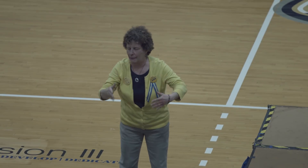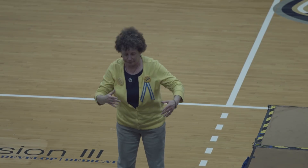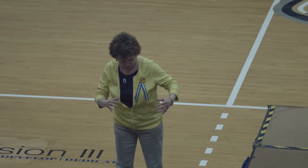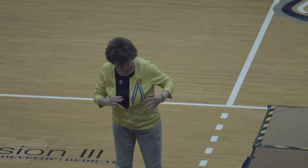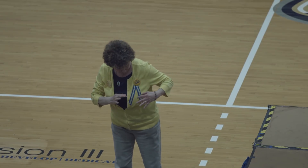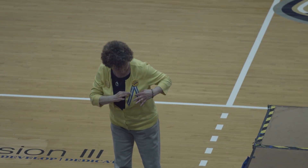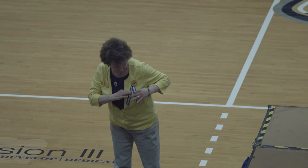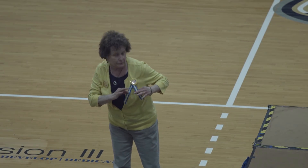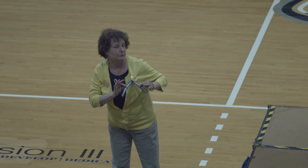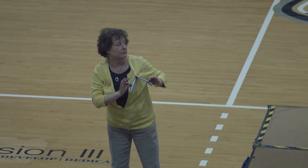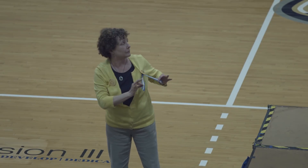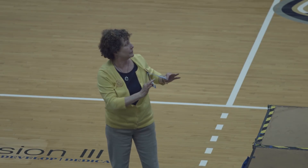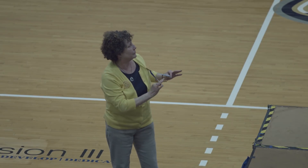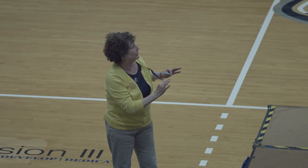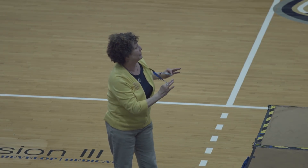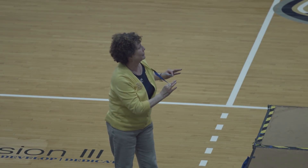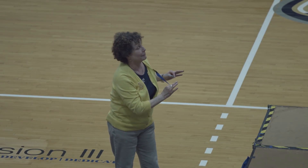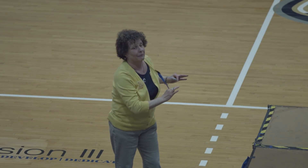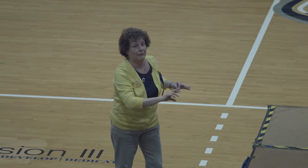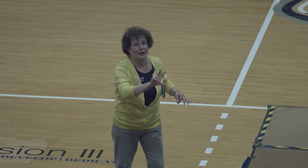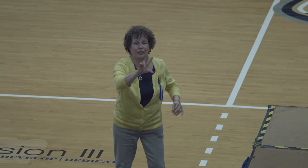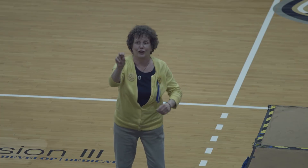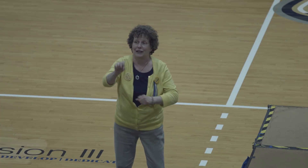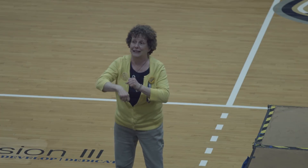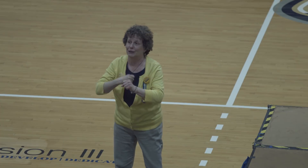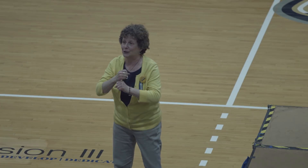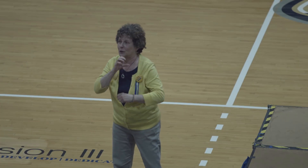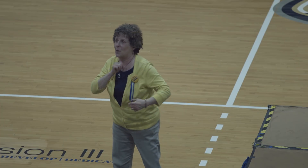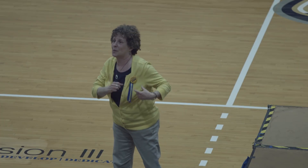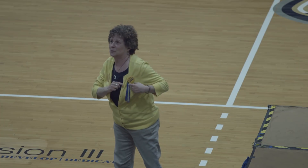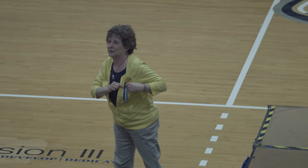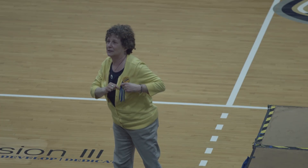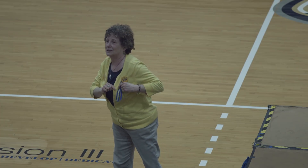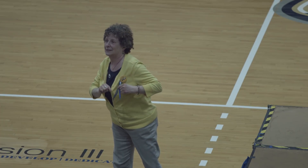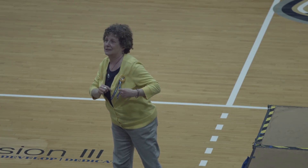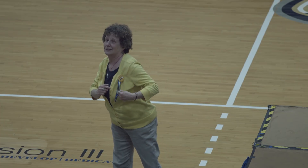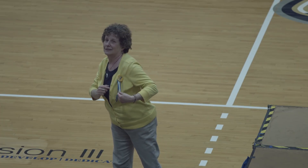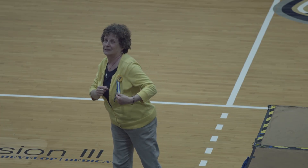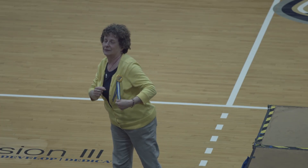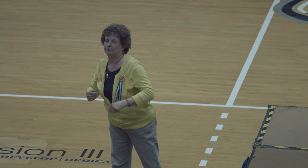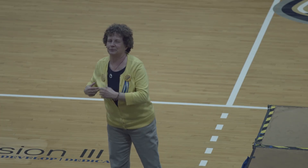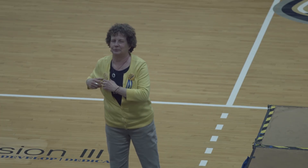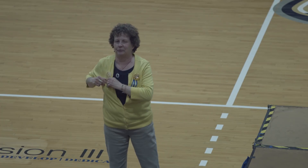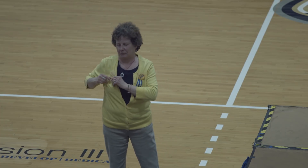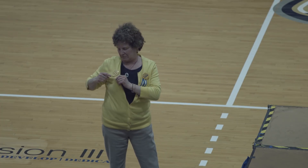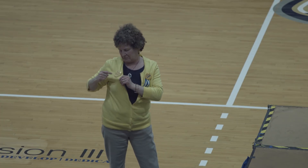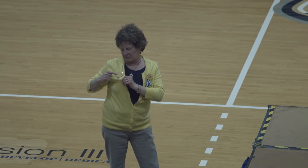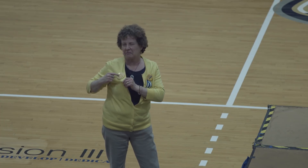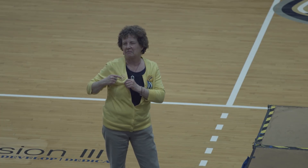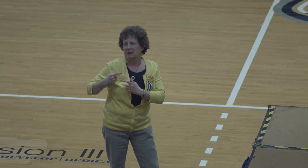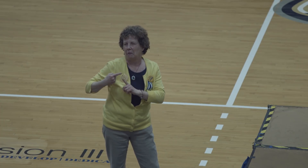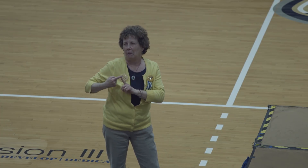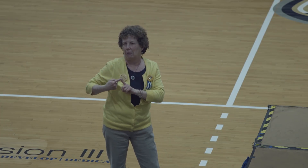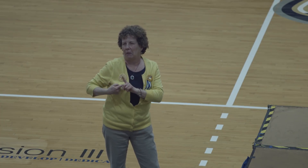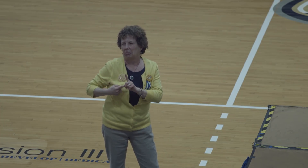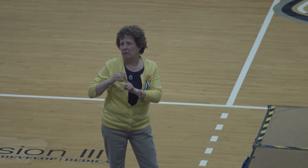go home for a week. This is my pin. This is 30 years old. I wore this here in this